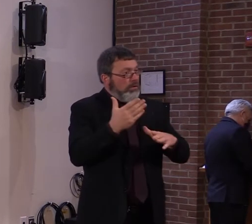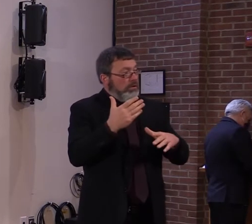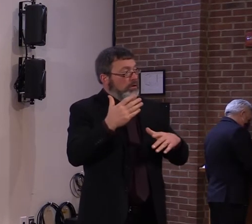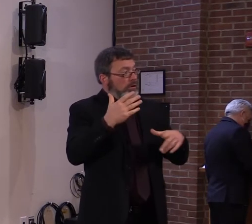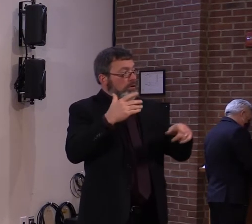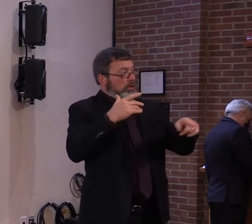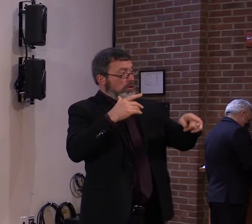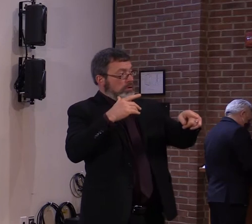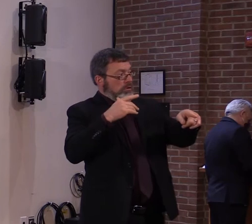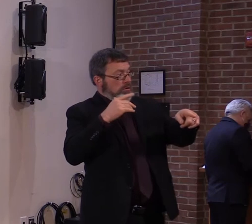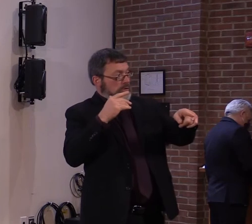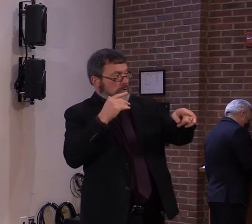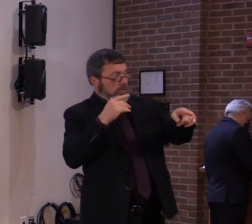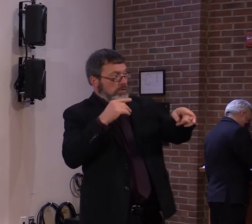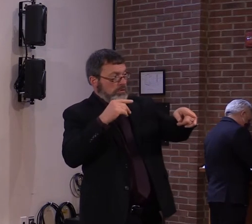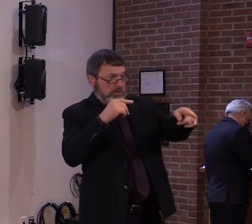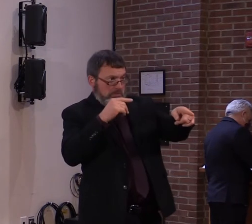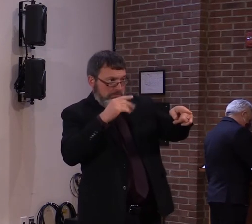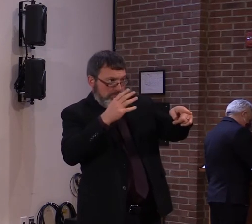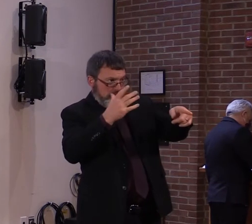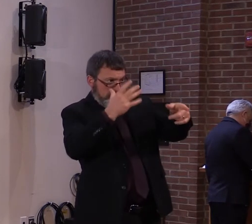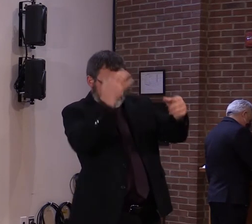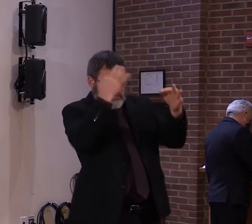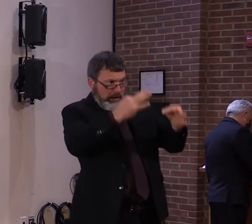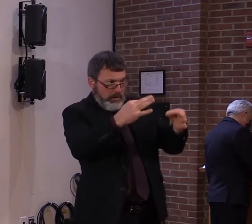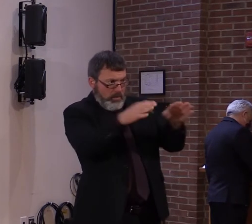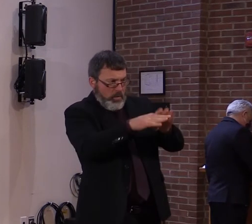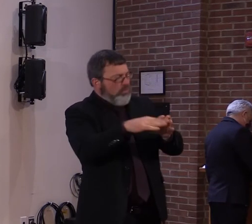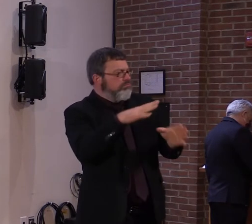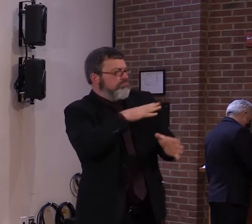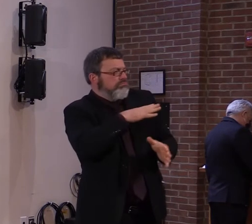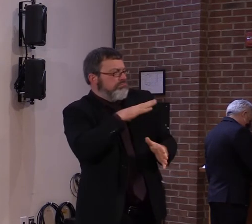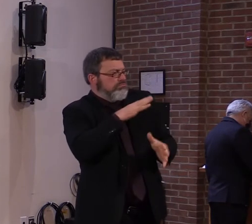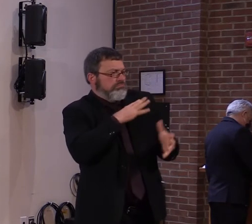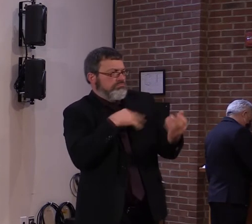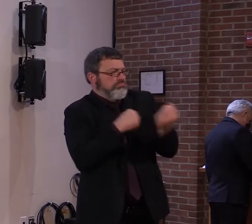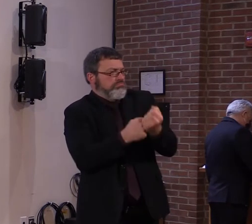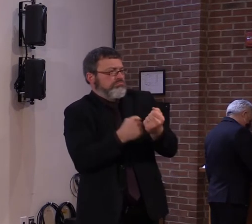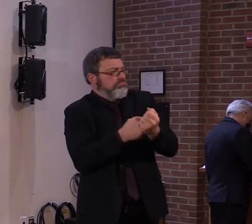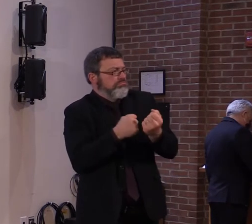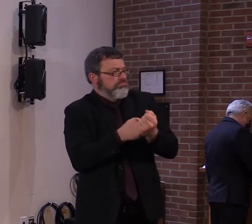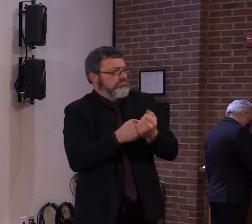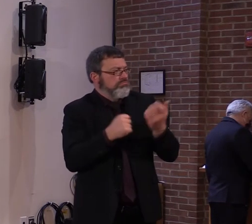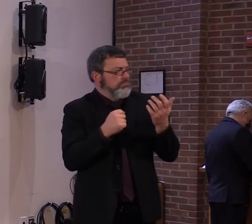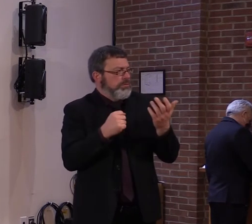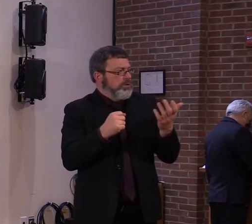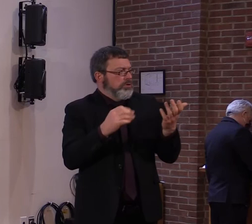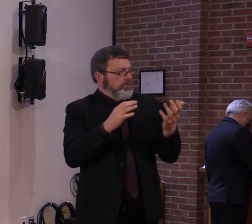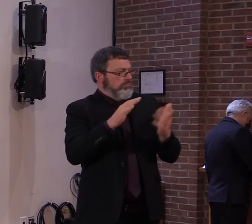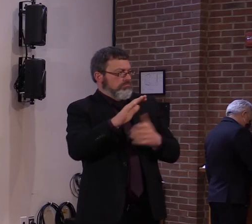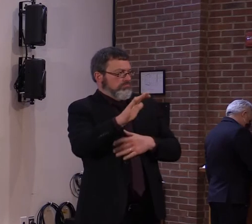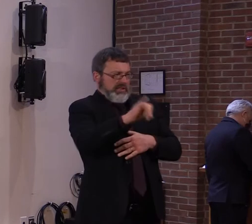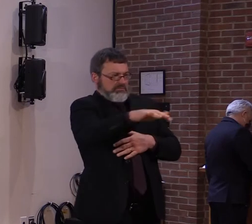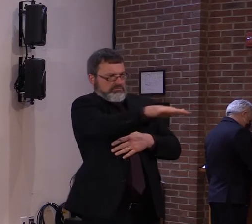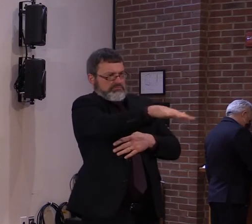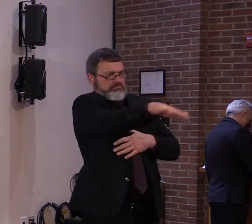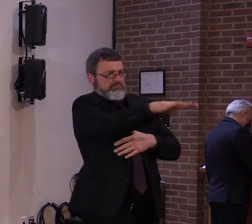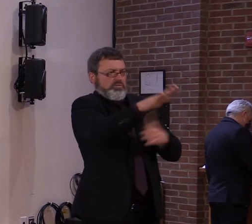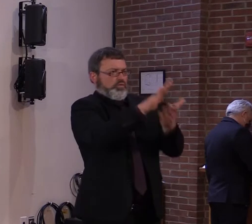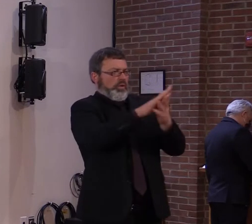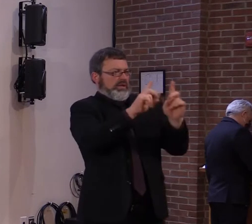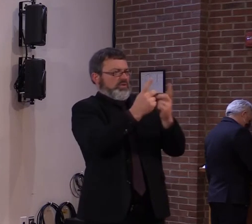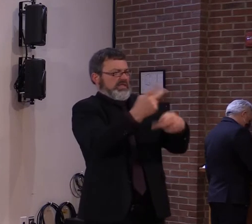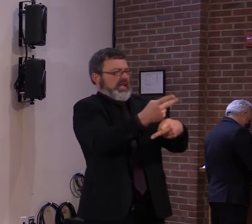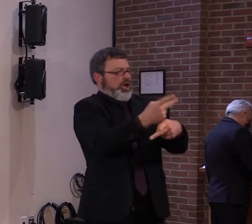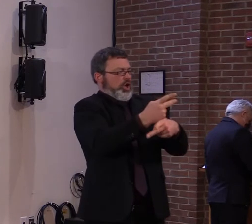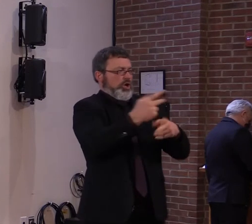directing them to, because it was a pragmatic solution to a problem, and it was their attempt to keep everyone else as safe as possible. So